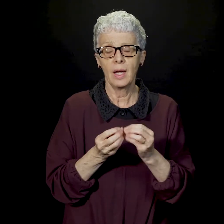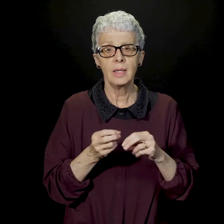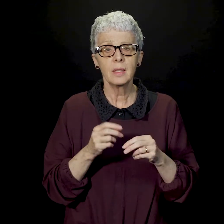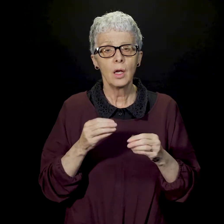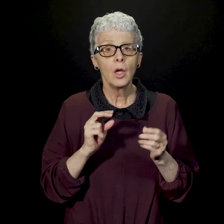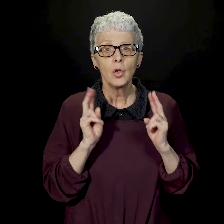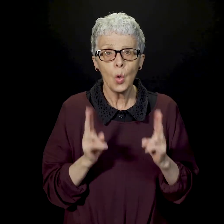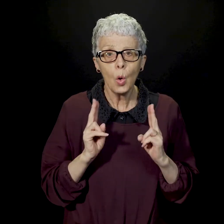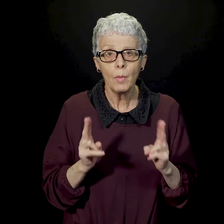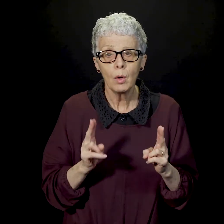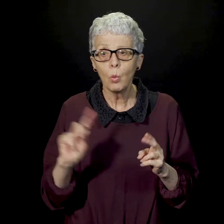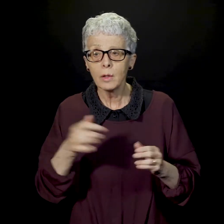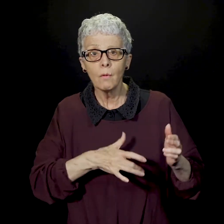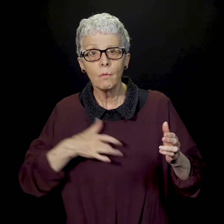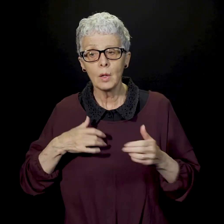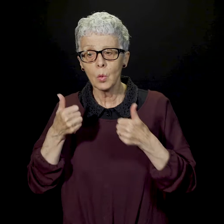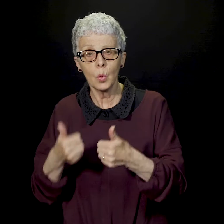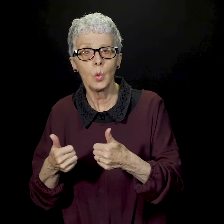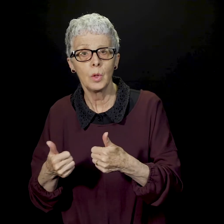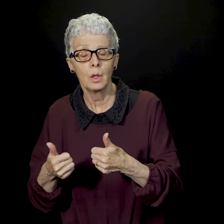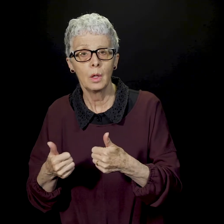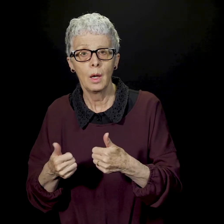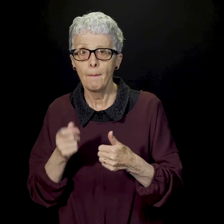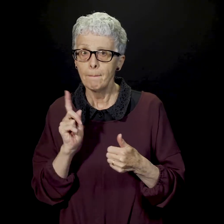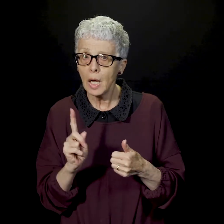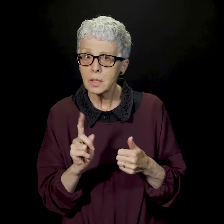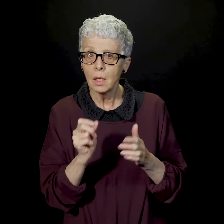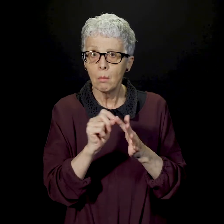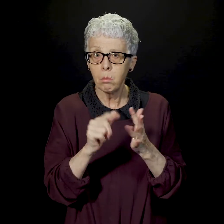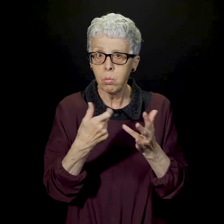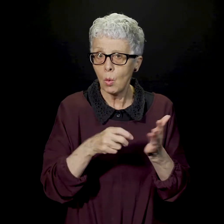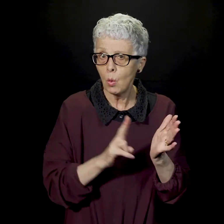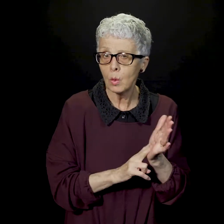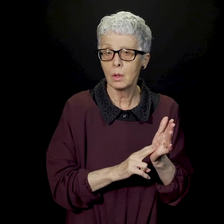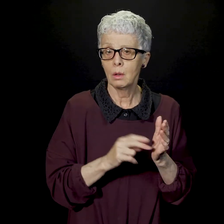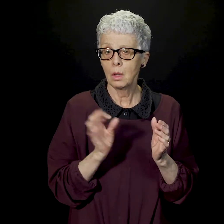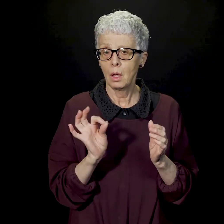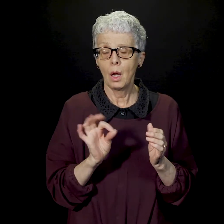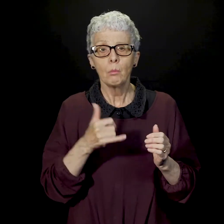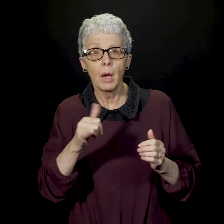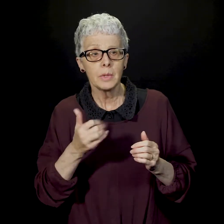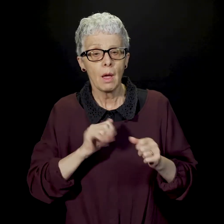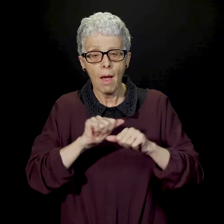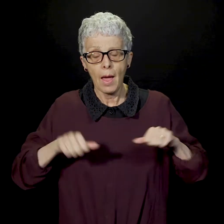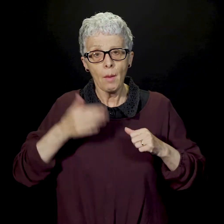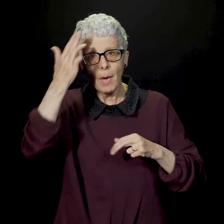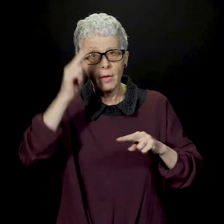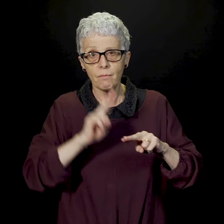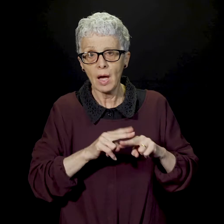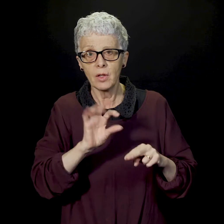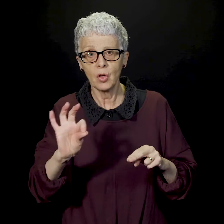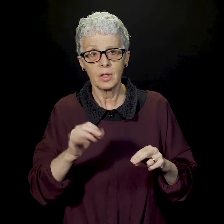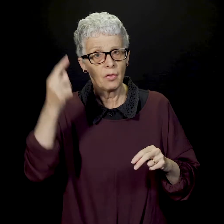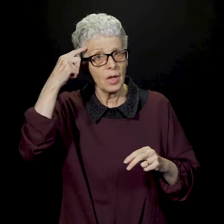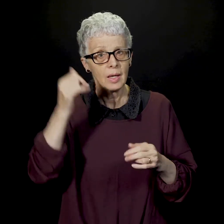feels good between consenting adults. It's totally normal. Hey, look, maybe our parents were uptight and repressed about sex, but we're